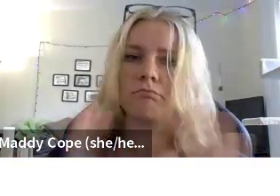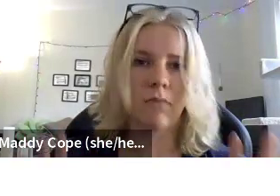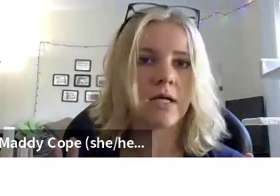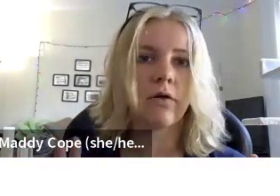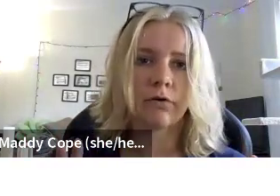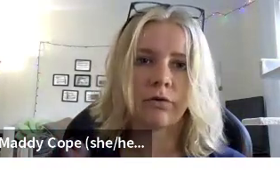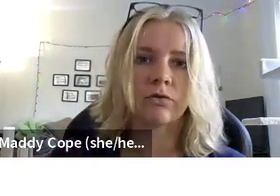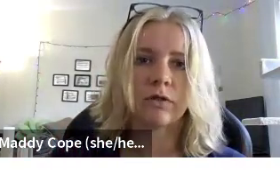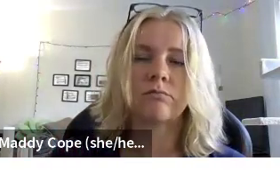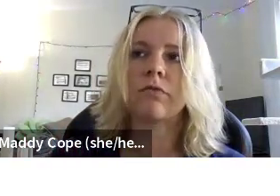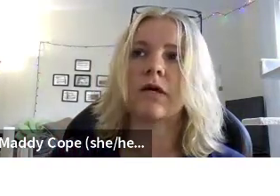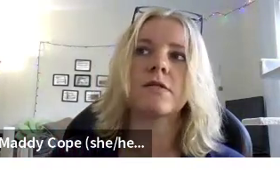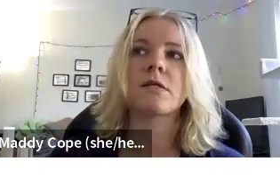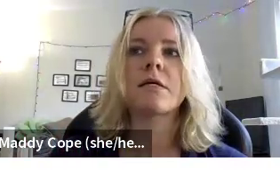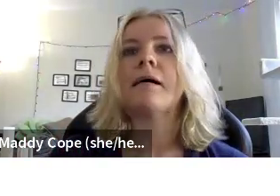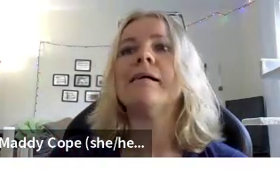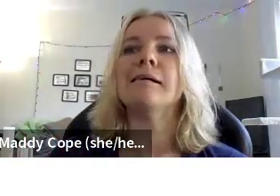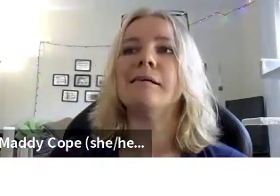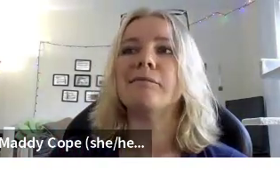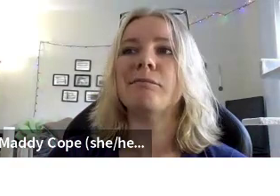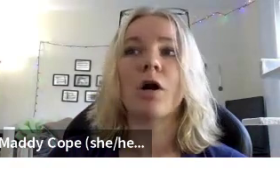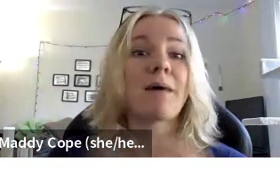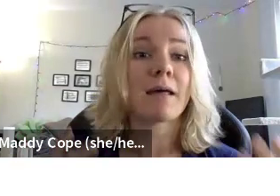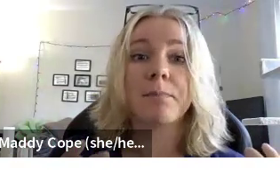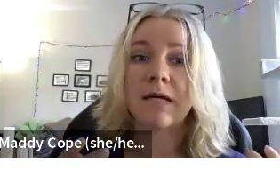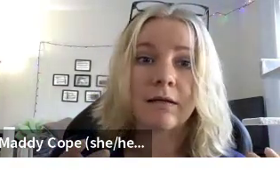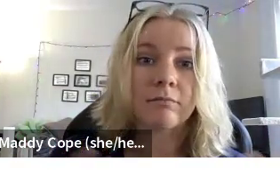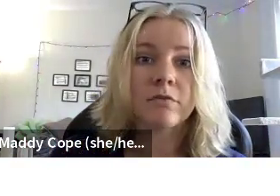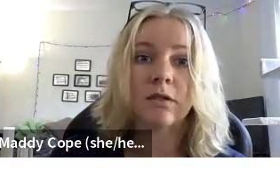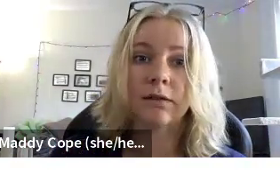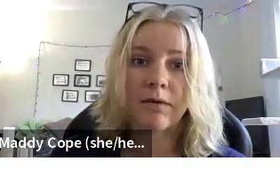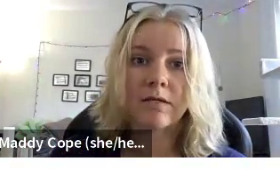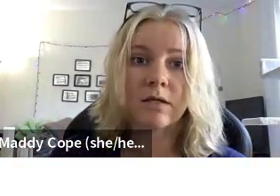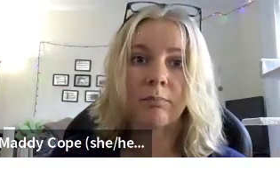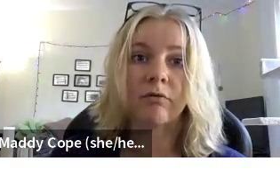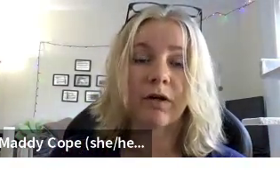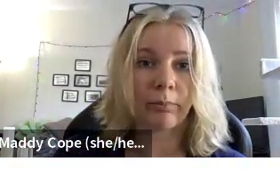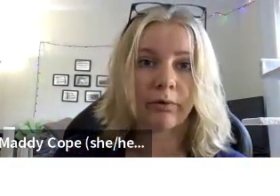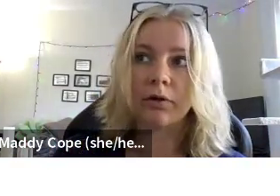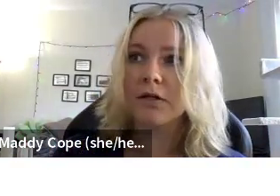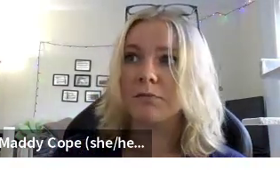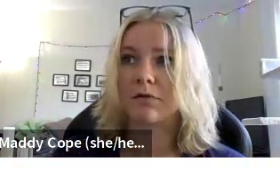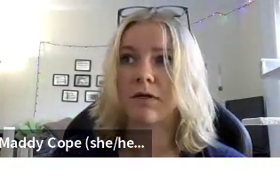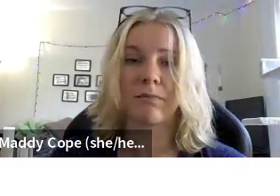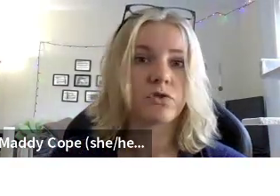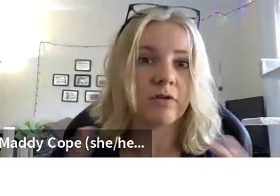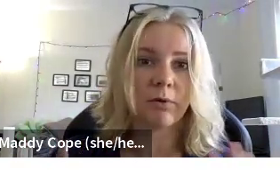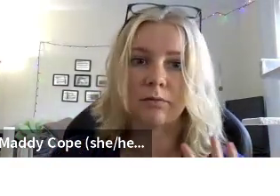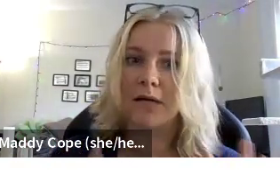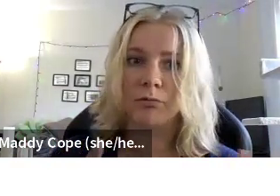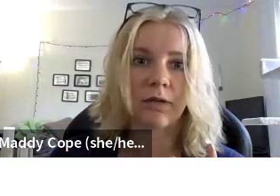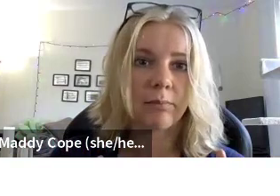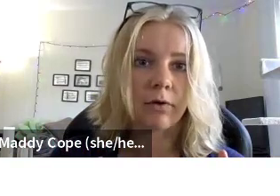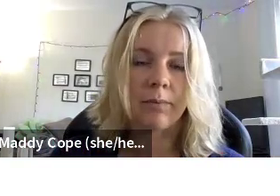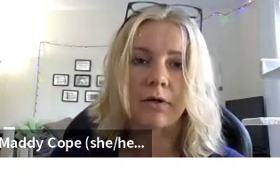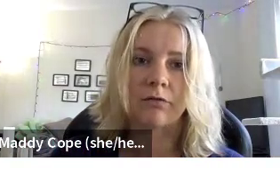and many other filtering things. Automatic updating to limit provider burden as well as administrative burden,